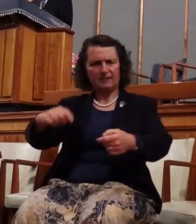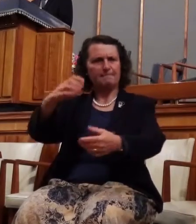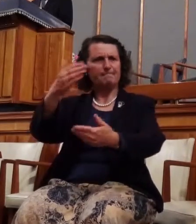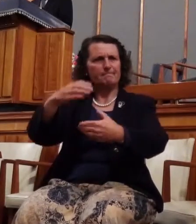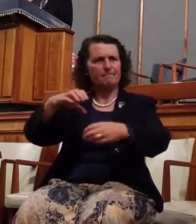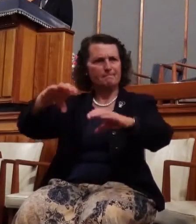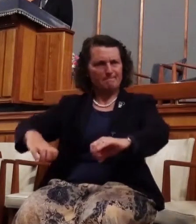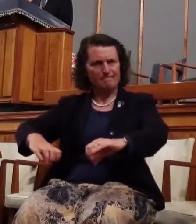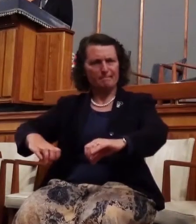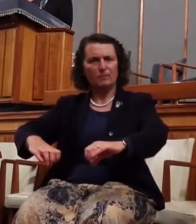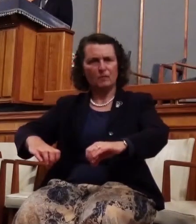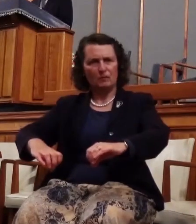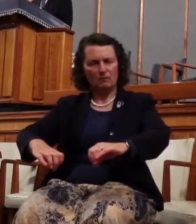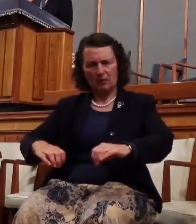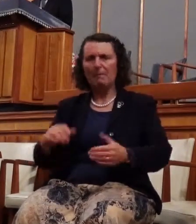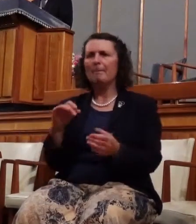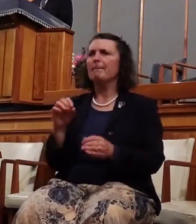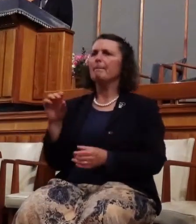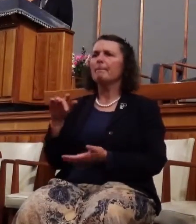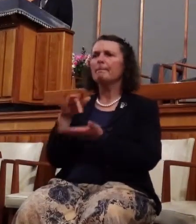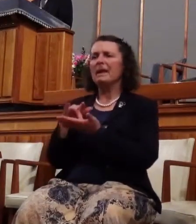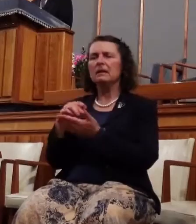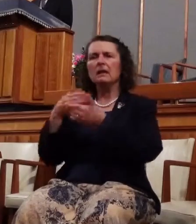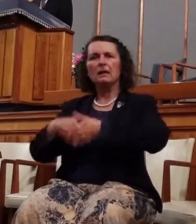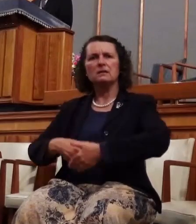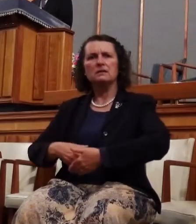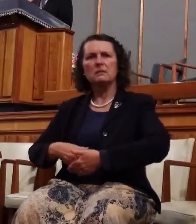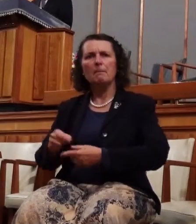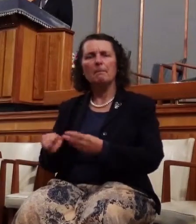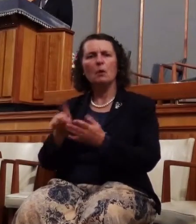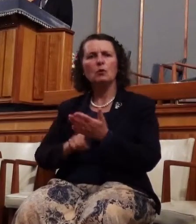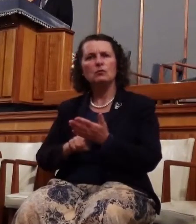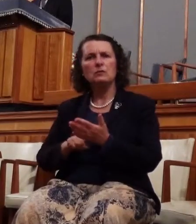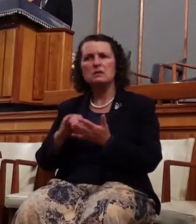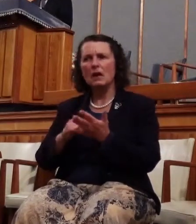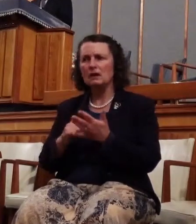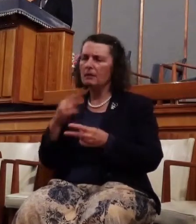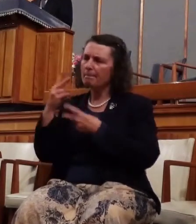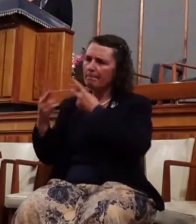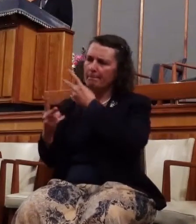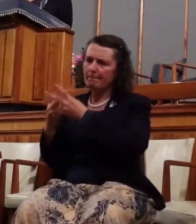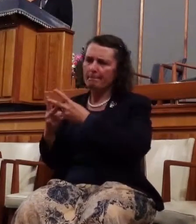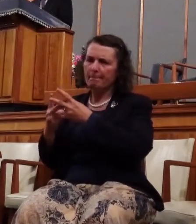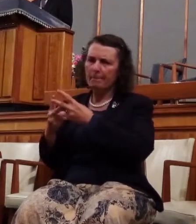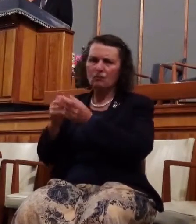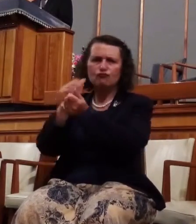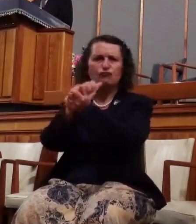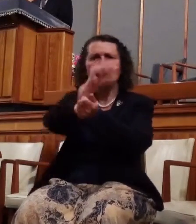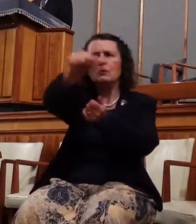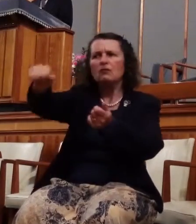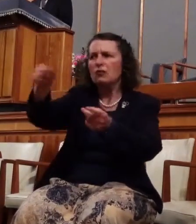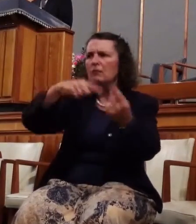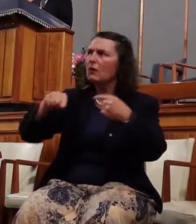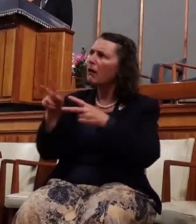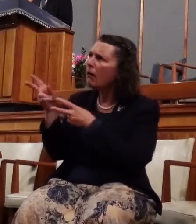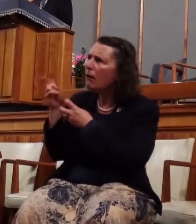And suddenly there was a great earthquake, so that the foundations of the prison were shaken, and